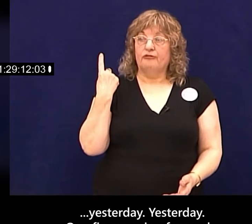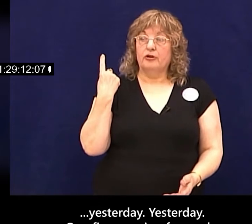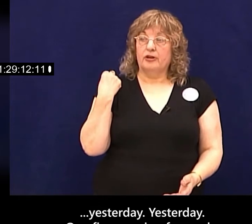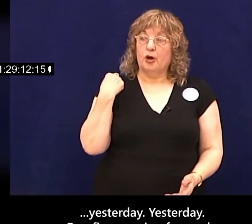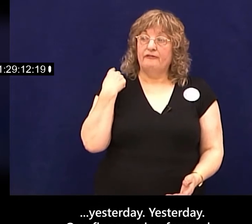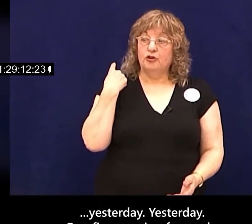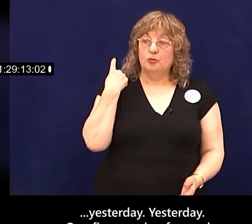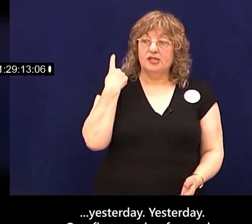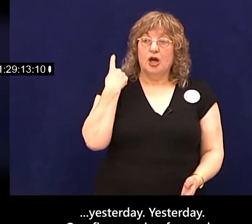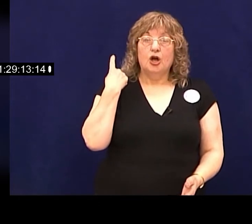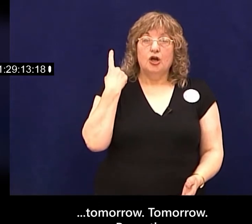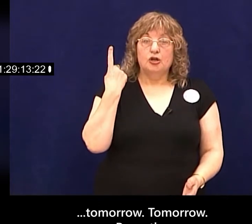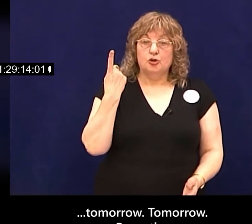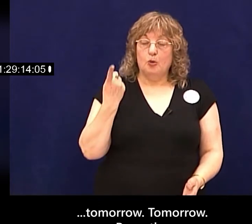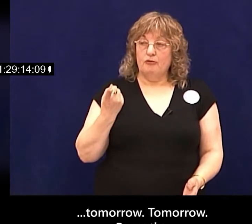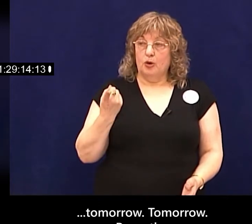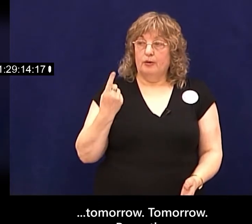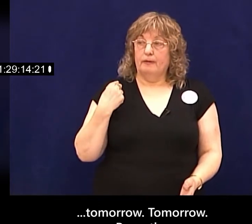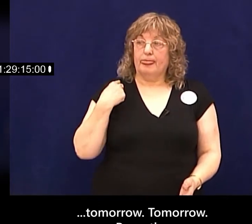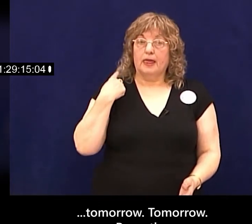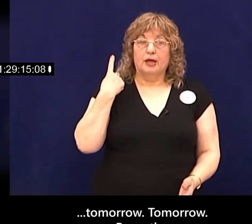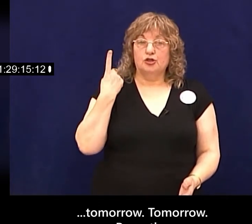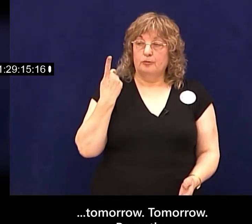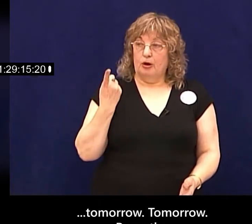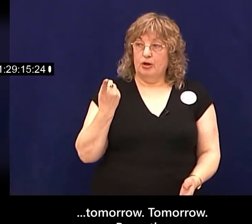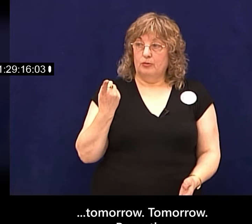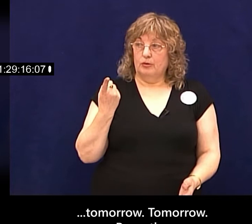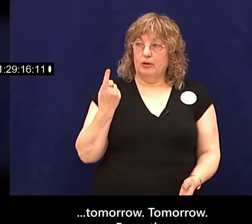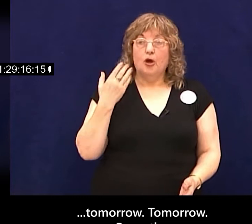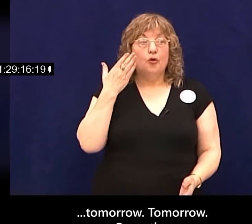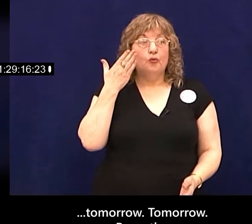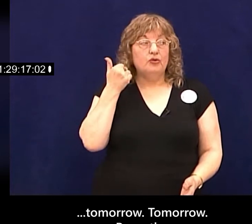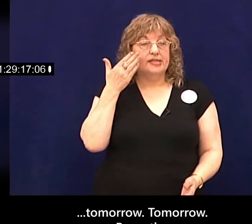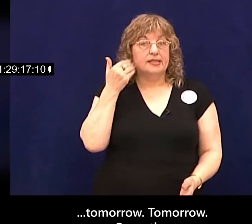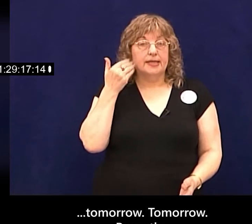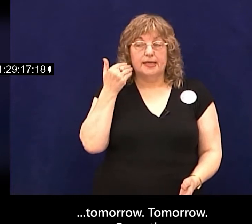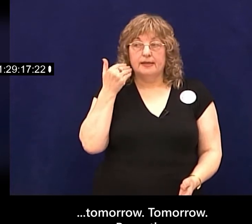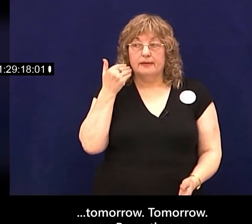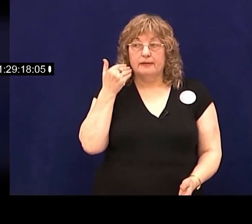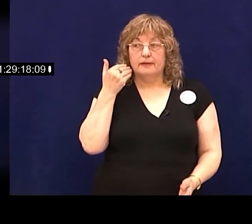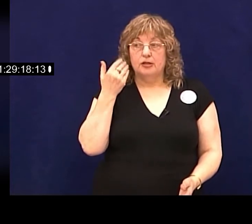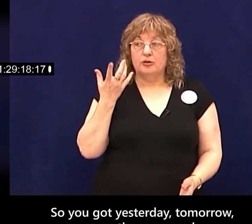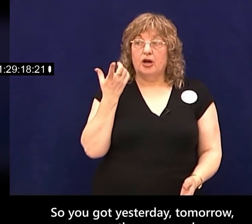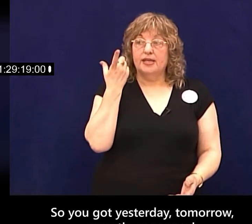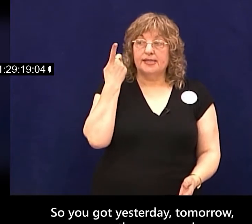finger going forwards, tomorrow. Tomorrow. Recently. So you've got